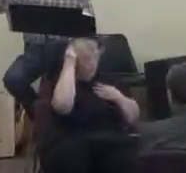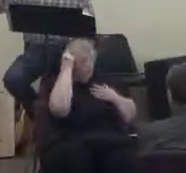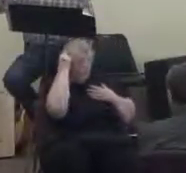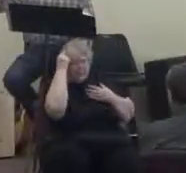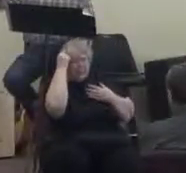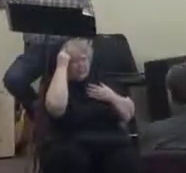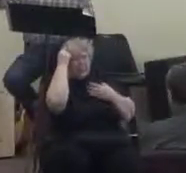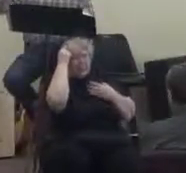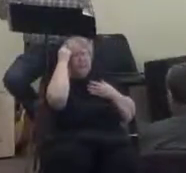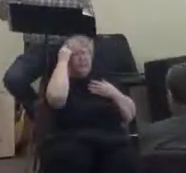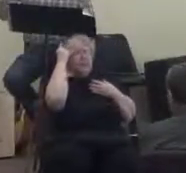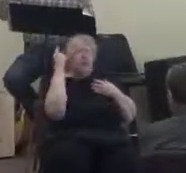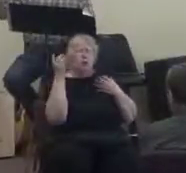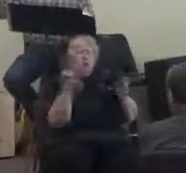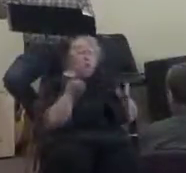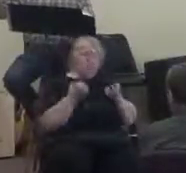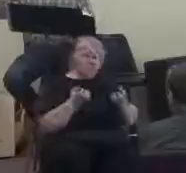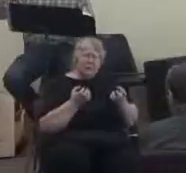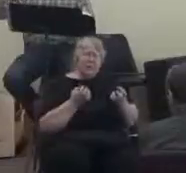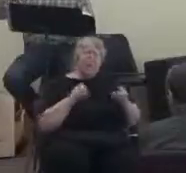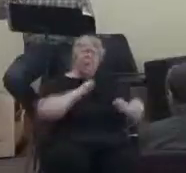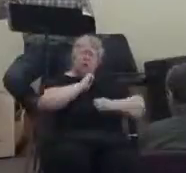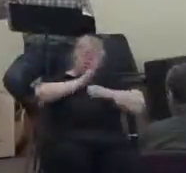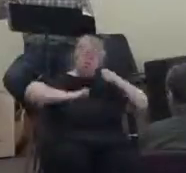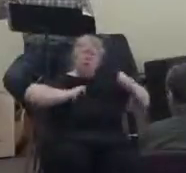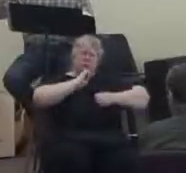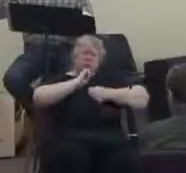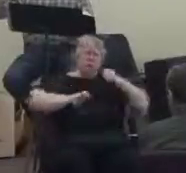your will, and your emotions.